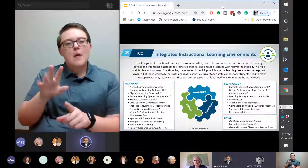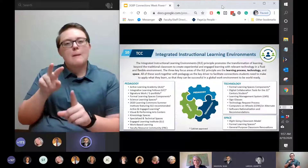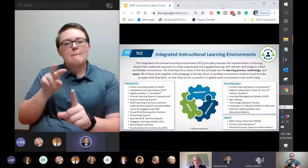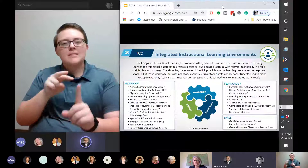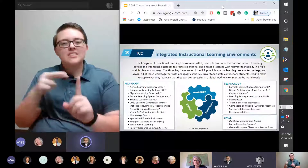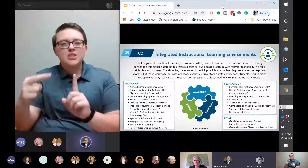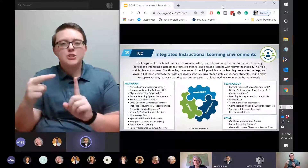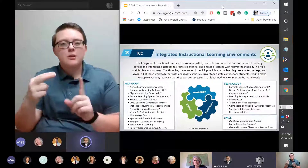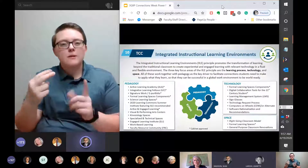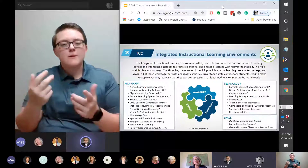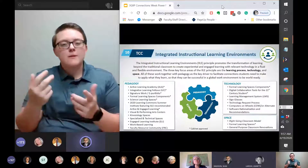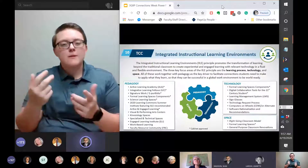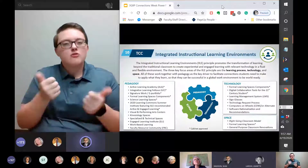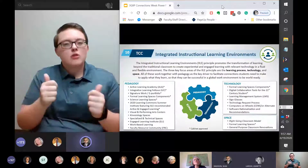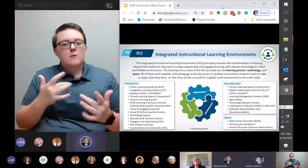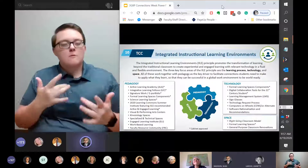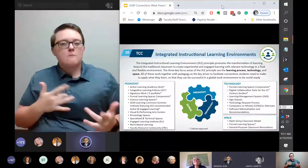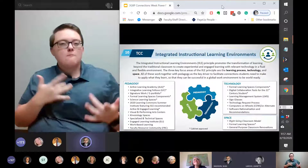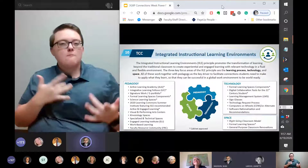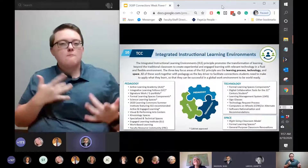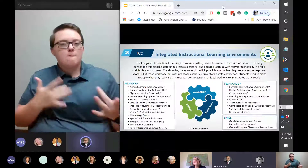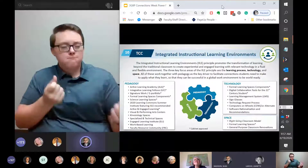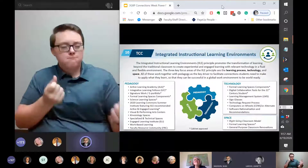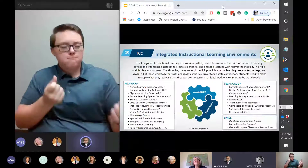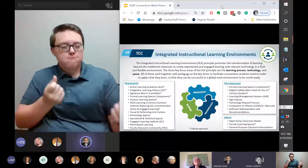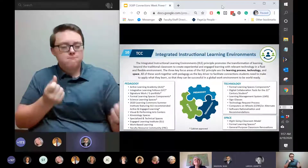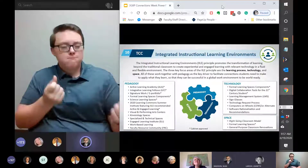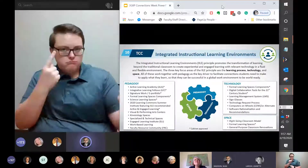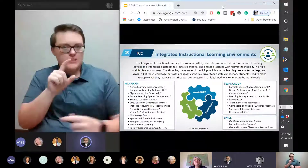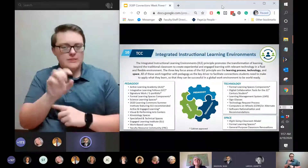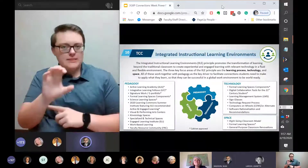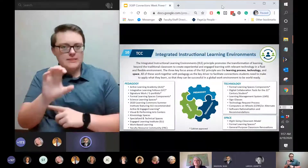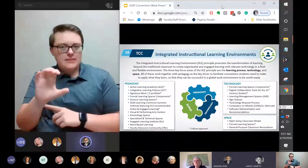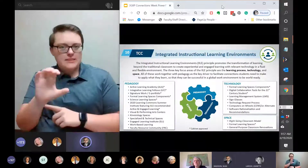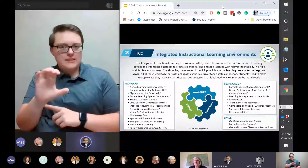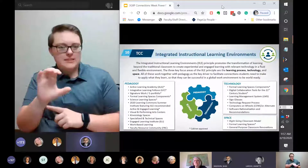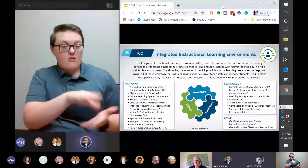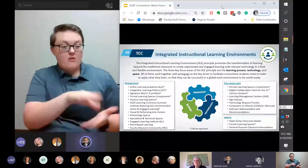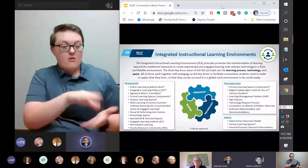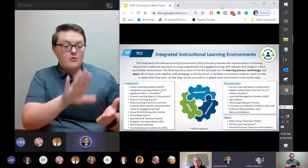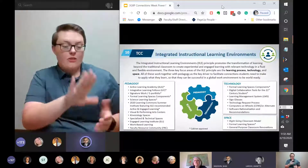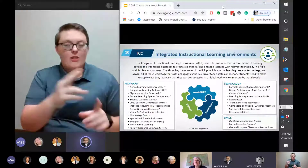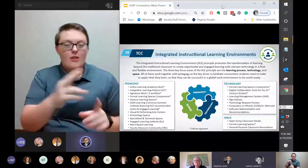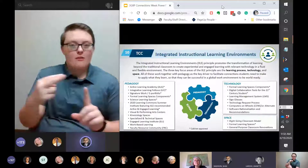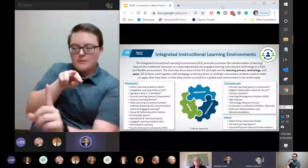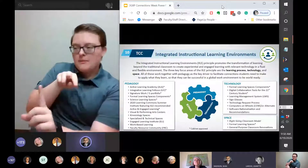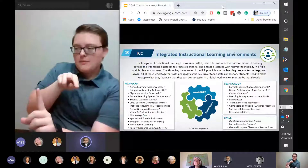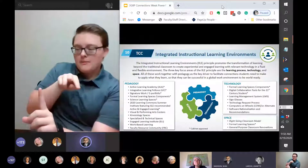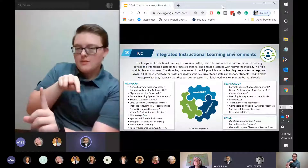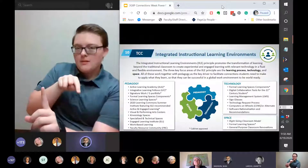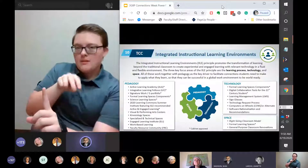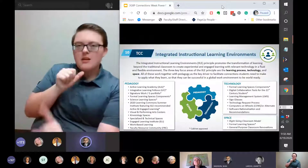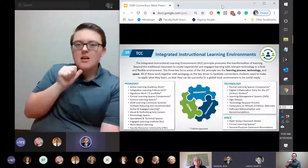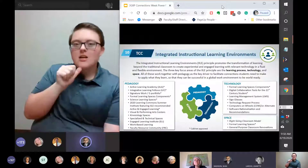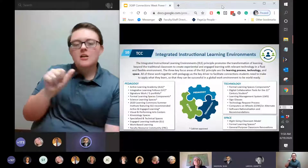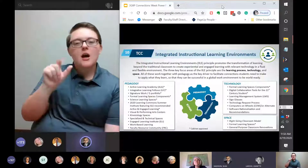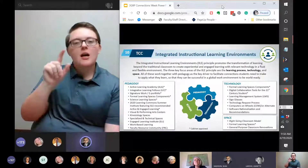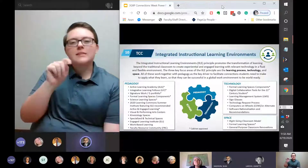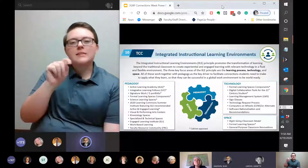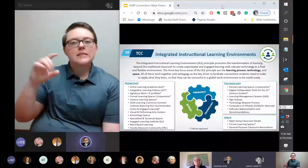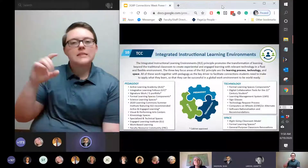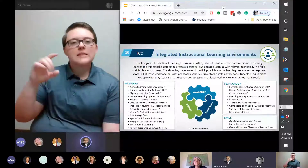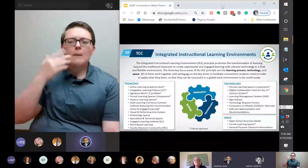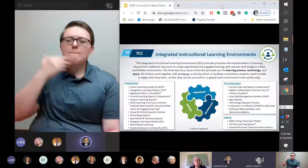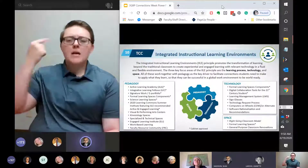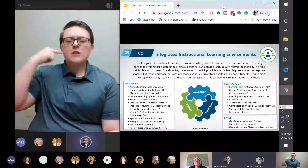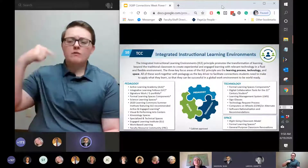what TCC is doing from the lens of the student rather than what TC thinks is best for them.